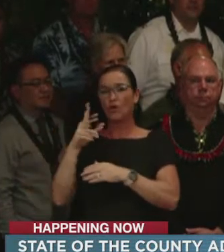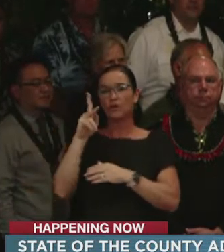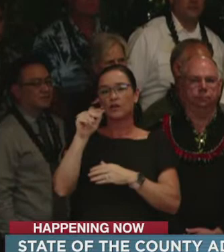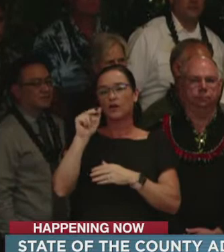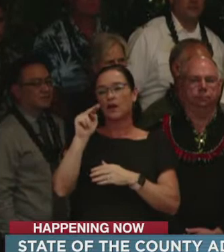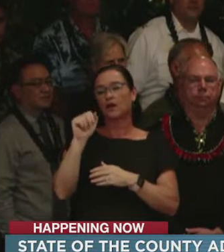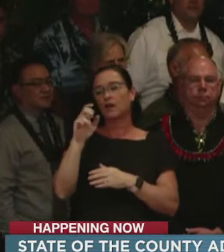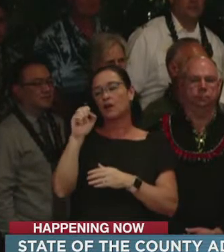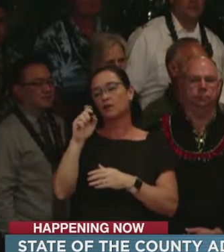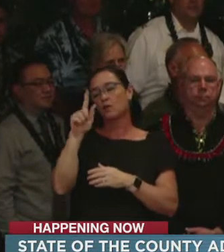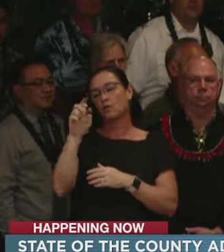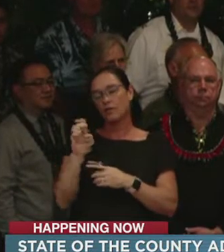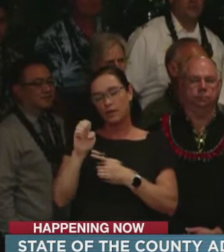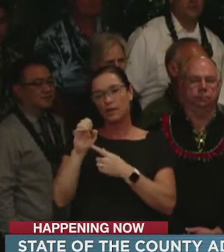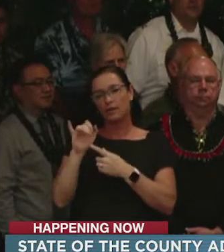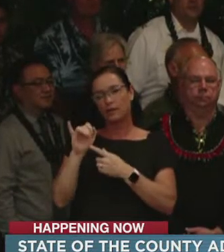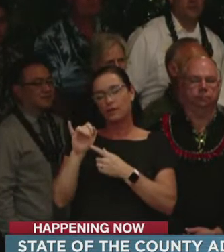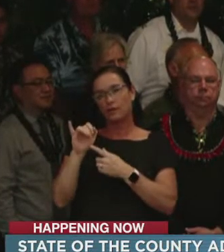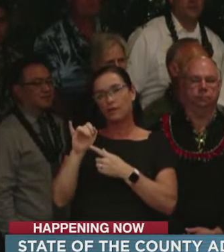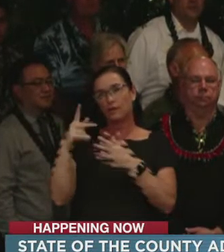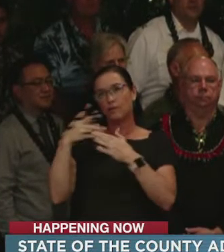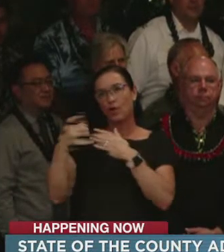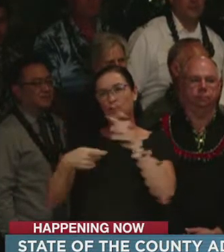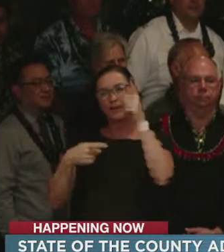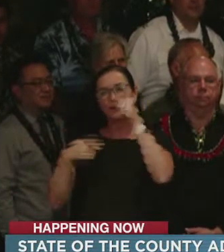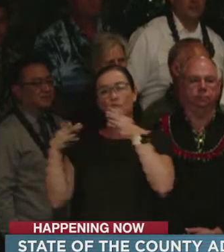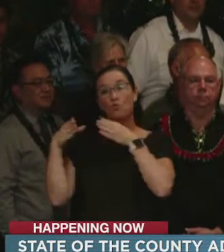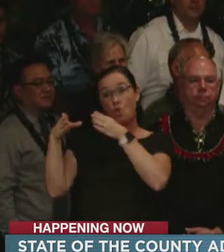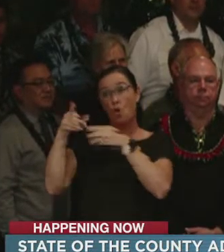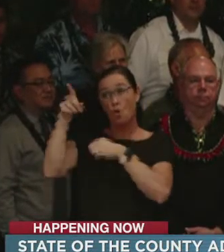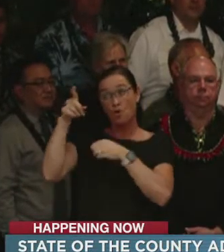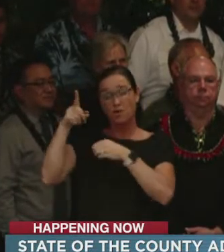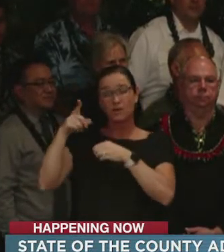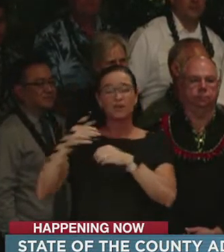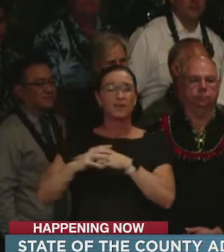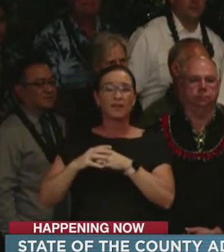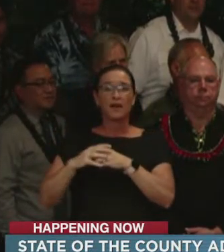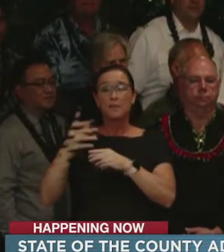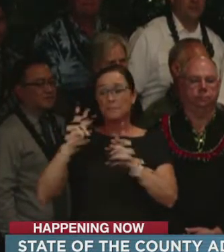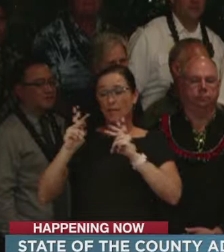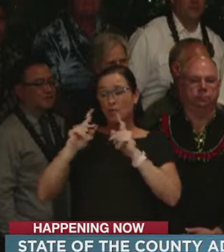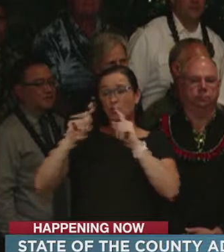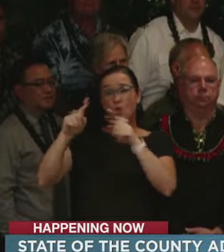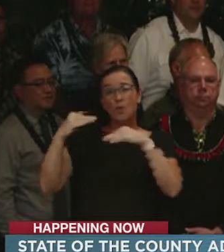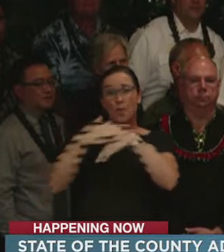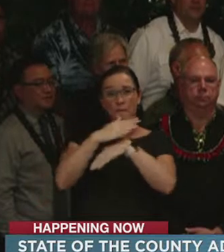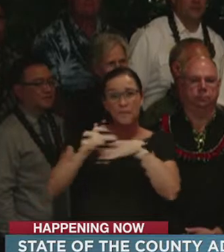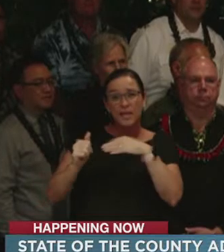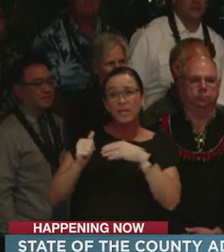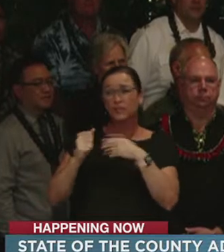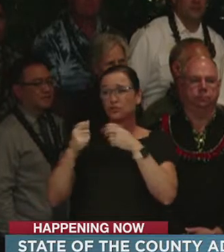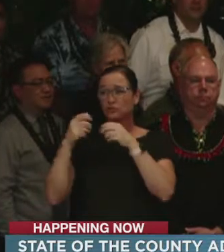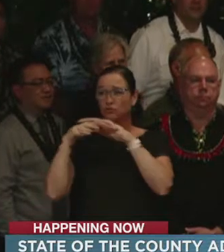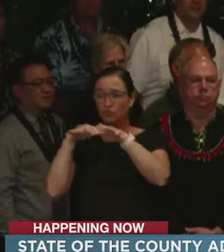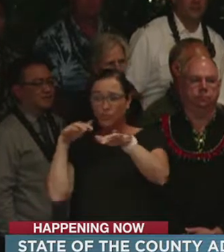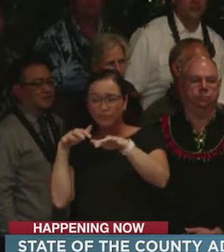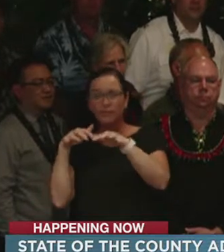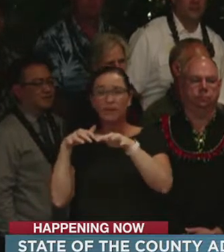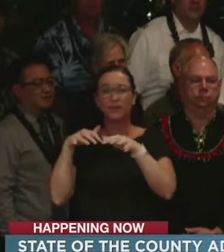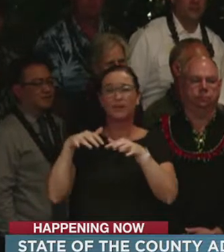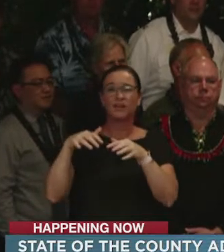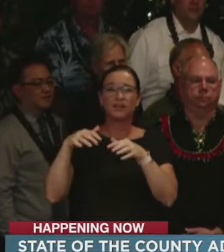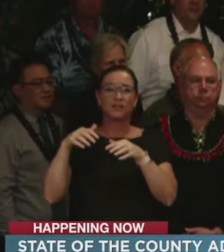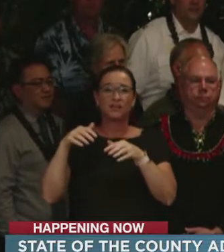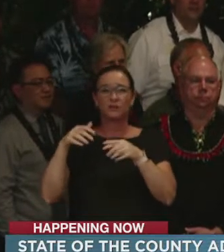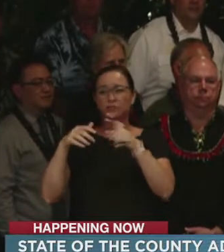left Keaukaha residents, beachgoers, visitors, and much of East Hawaii in limbo for nearly 5